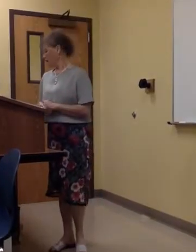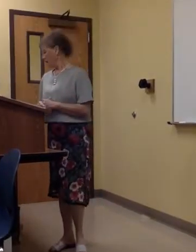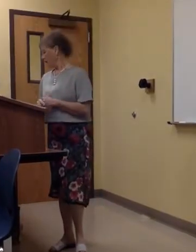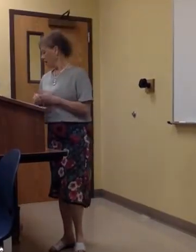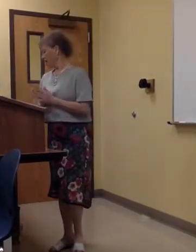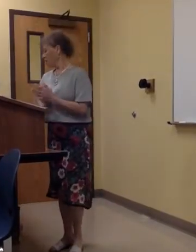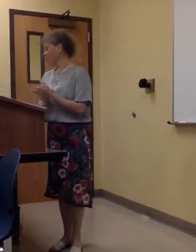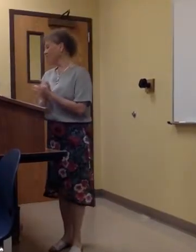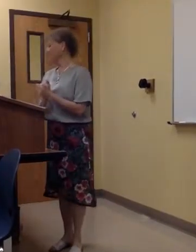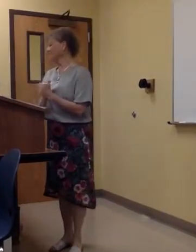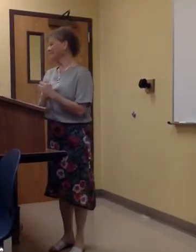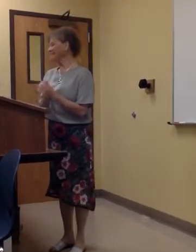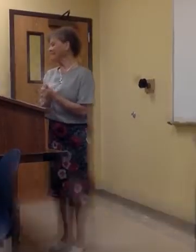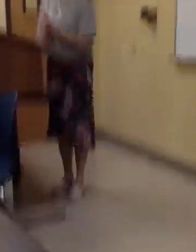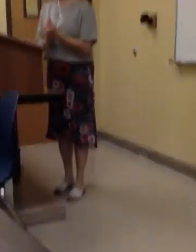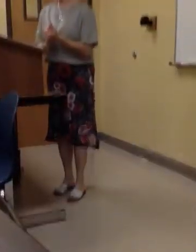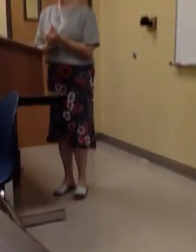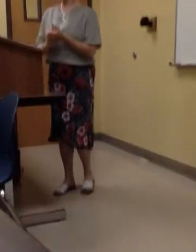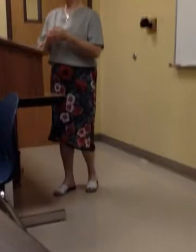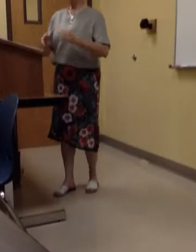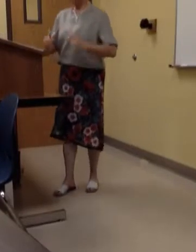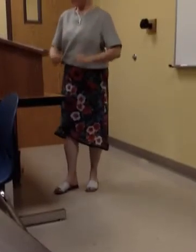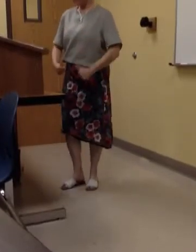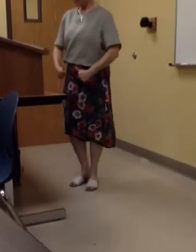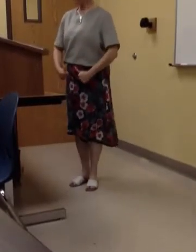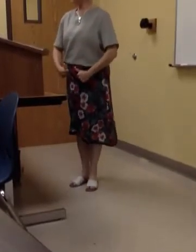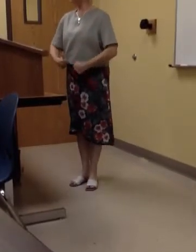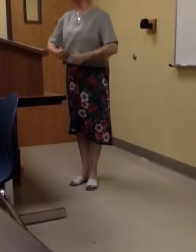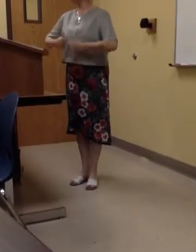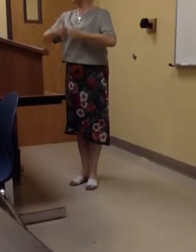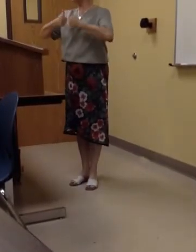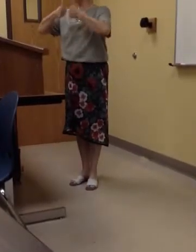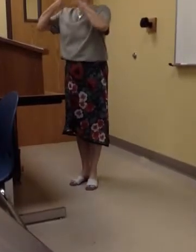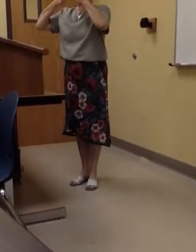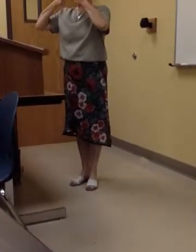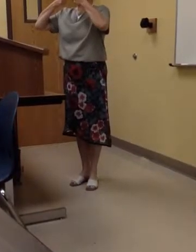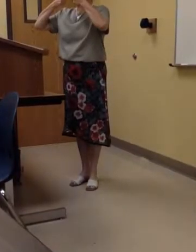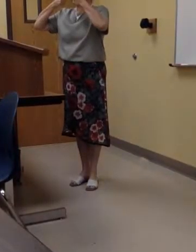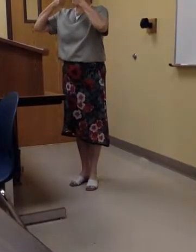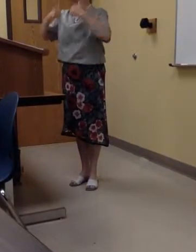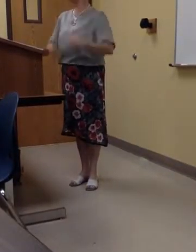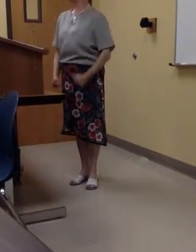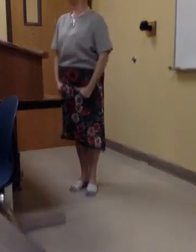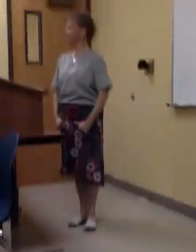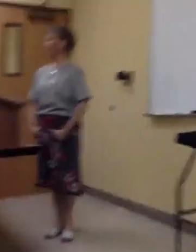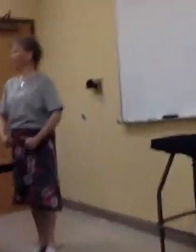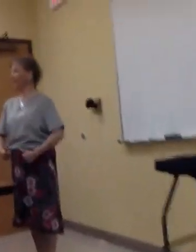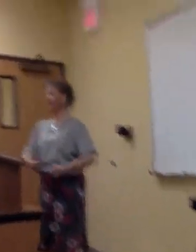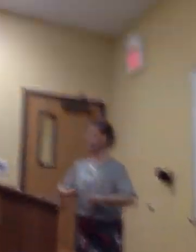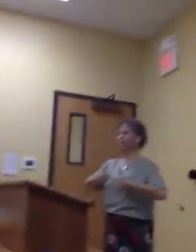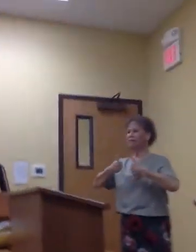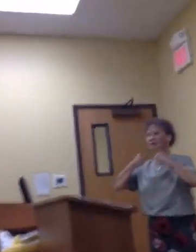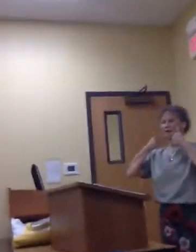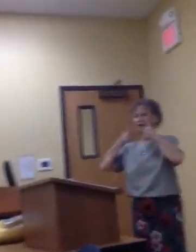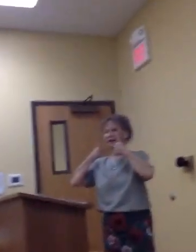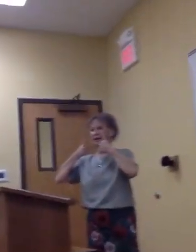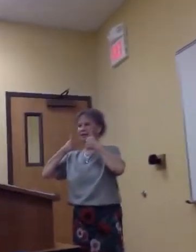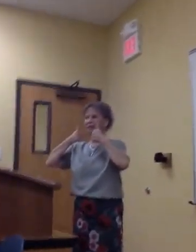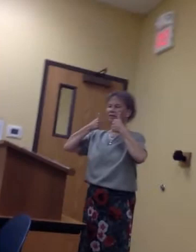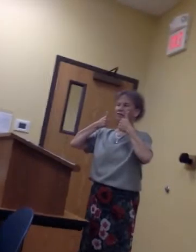All right, 156, that first sign is two A's coming up the body. Or